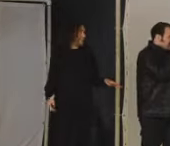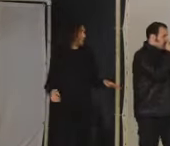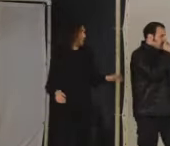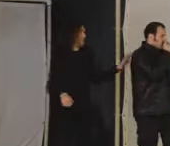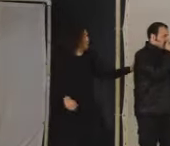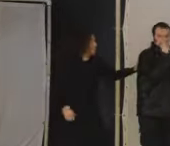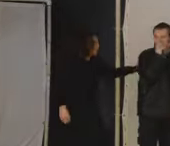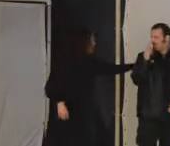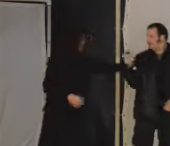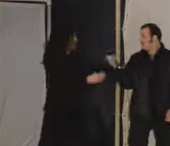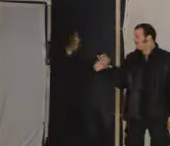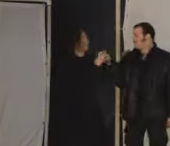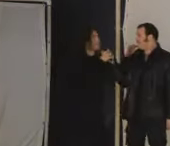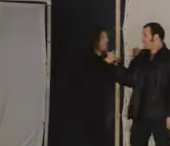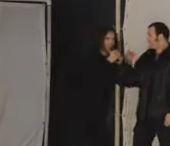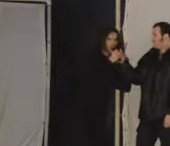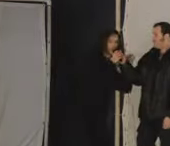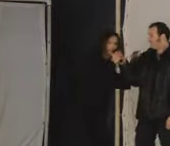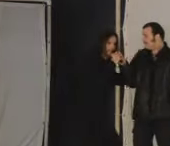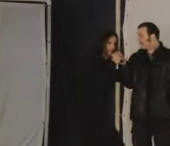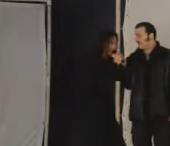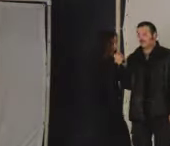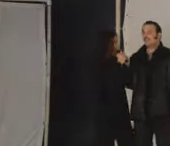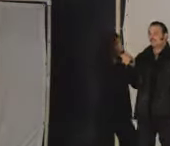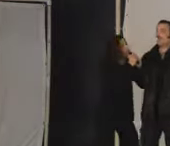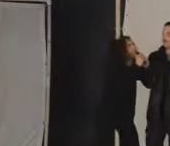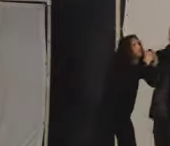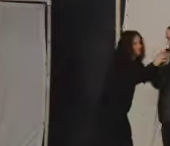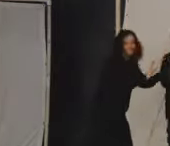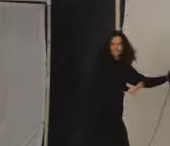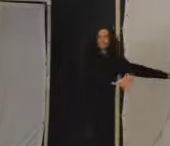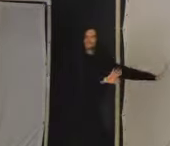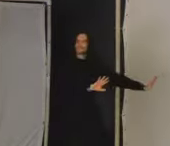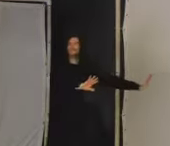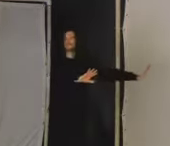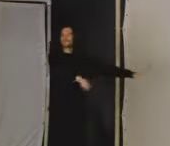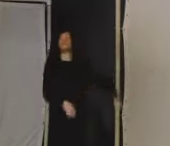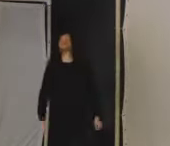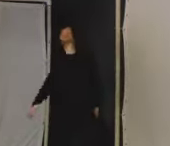I'm not really sure what to do. It's bloody cool man, yeah. It's cool. Work.